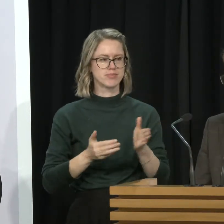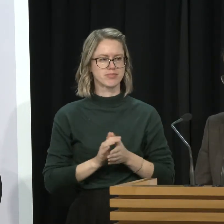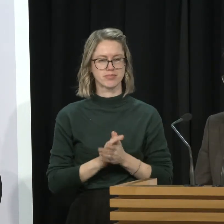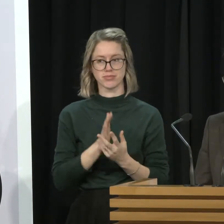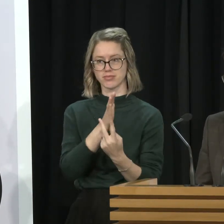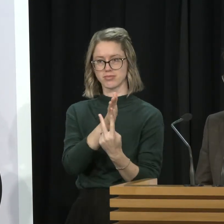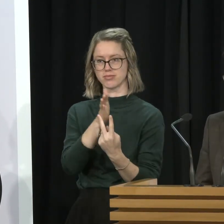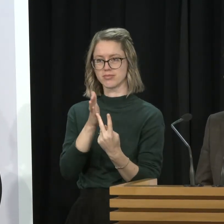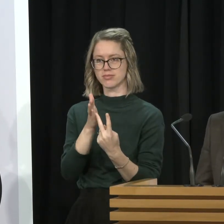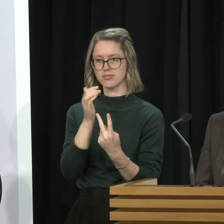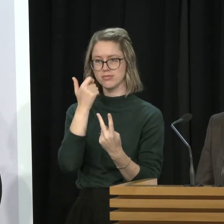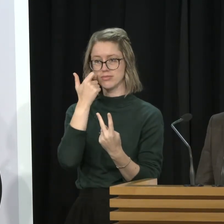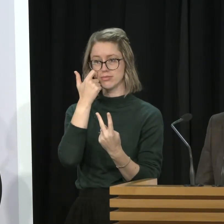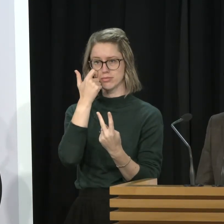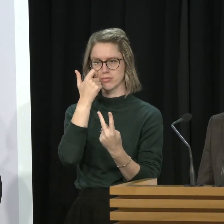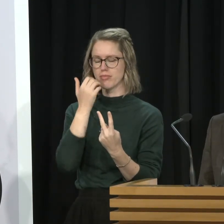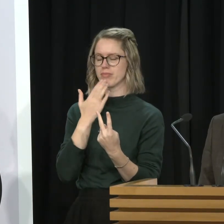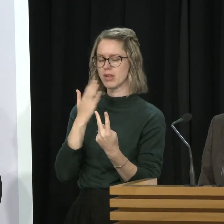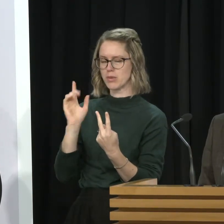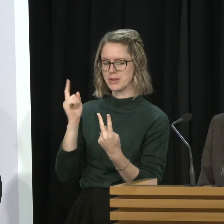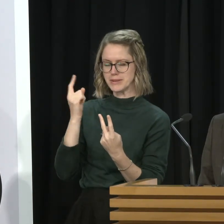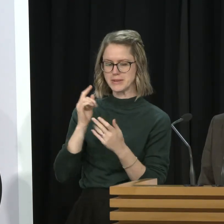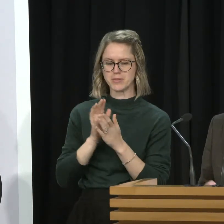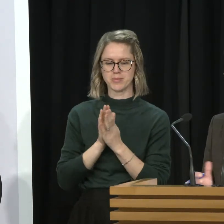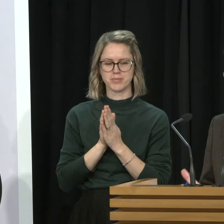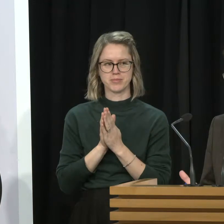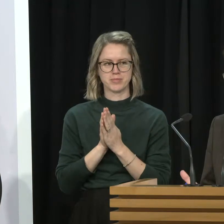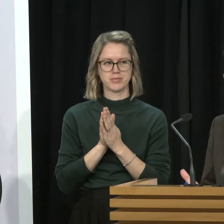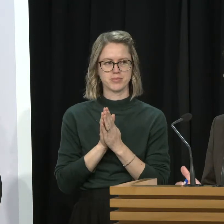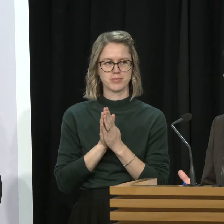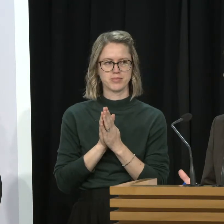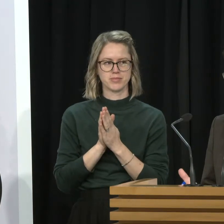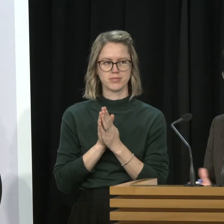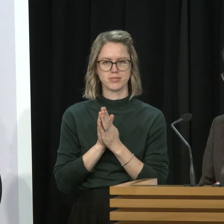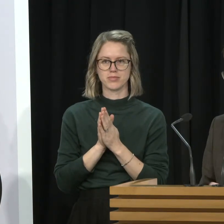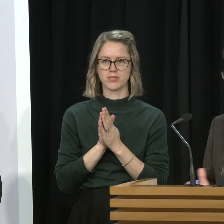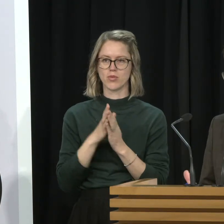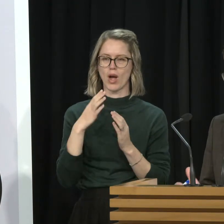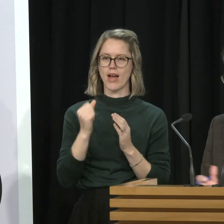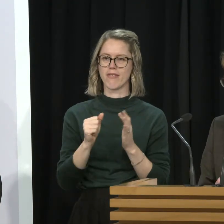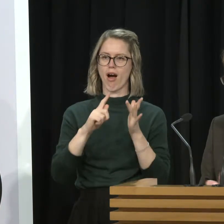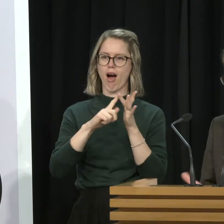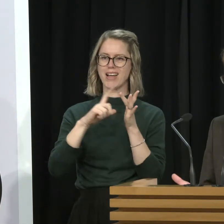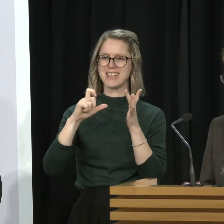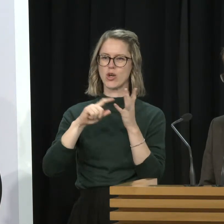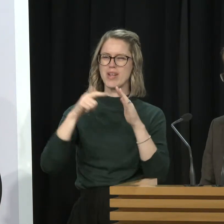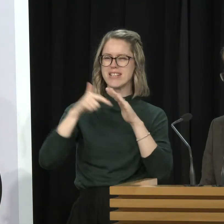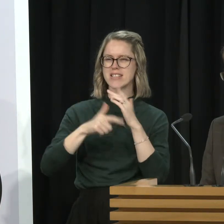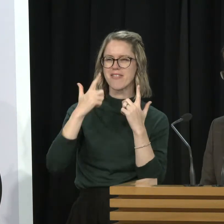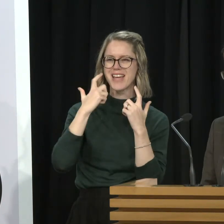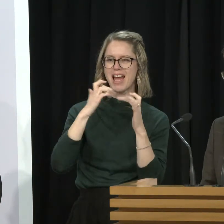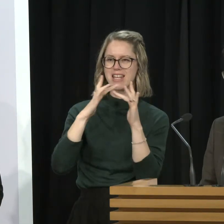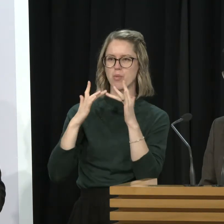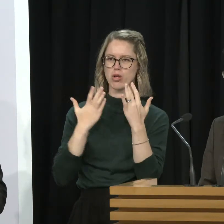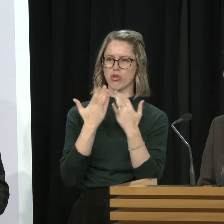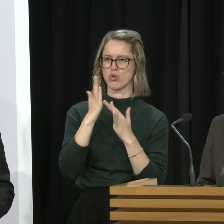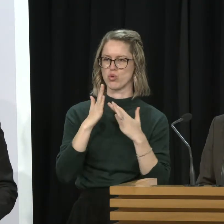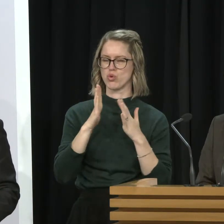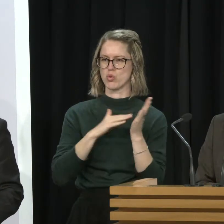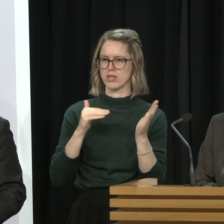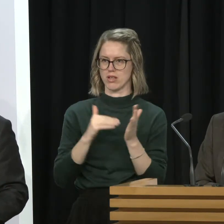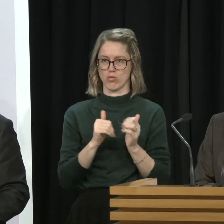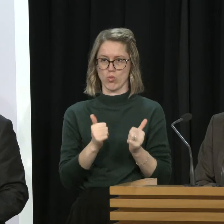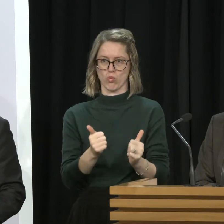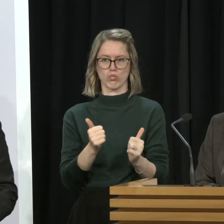two things there, thanks Minister. First of all, there is quite a well-developed ICU network across the country, and that has been in place for a while. And